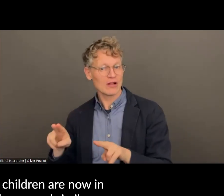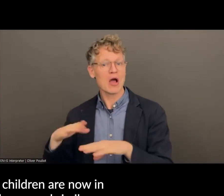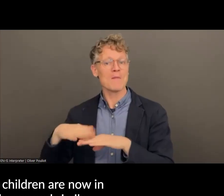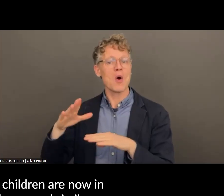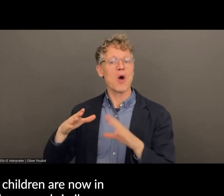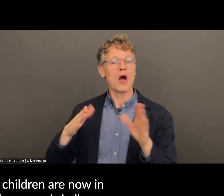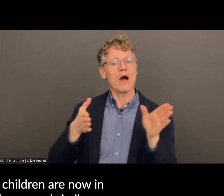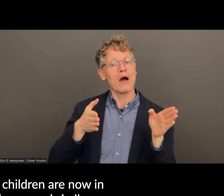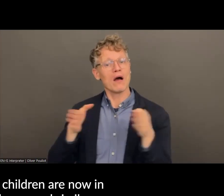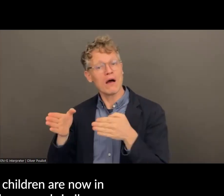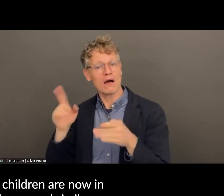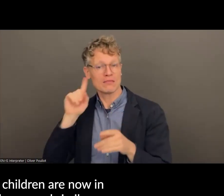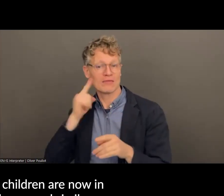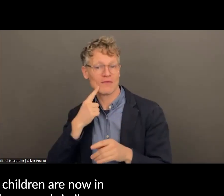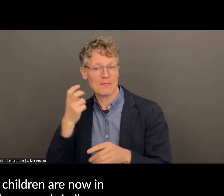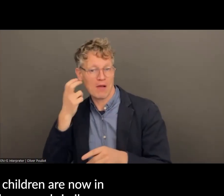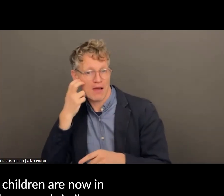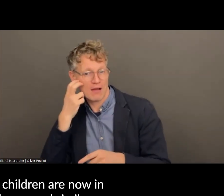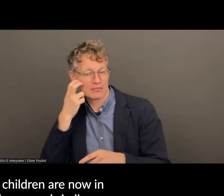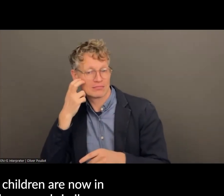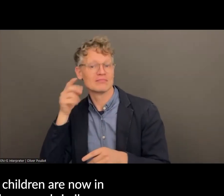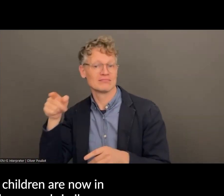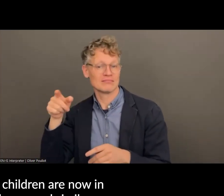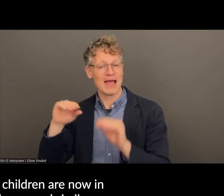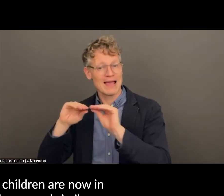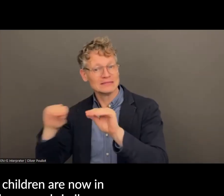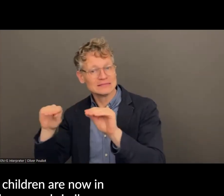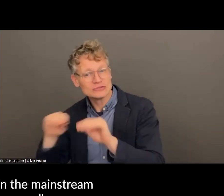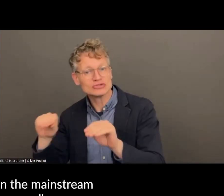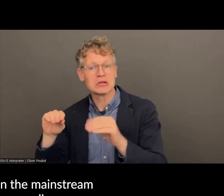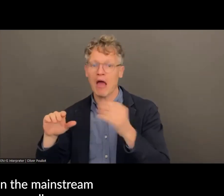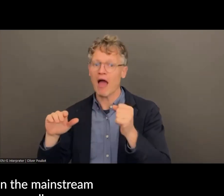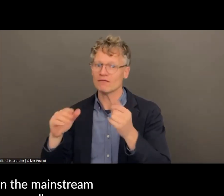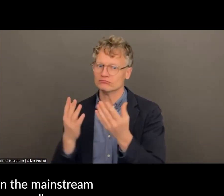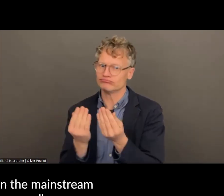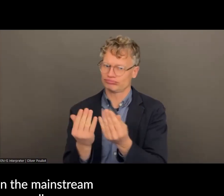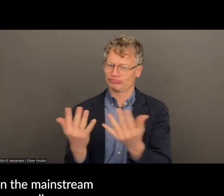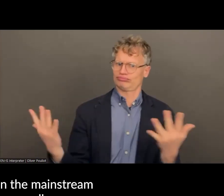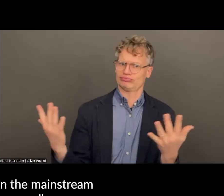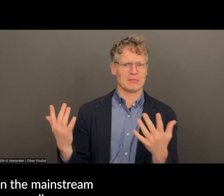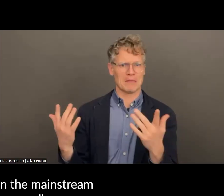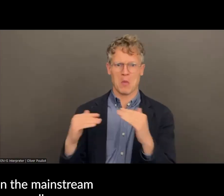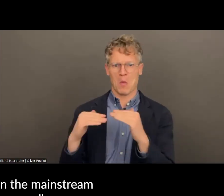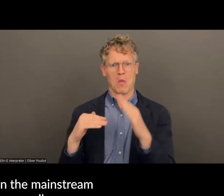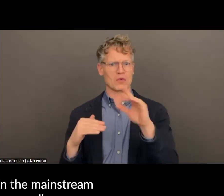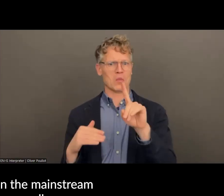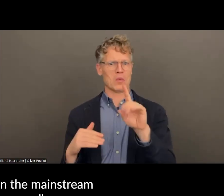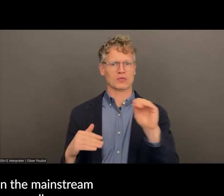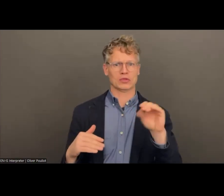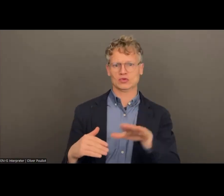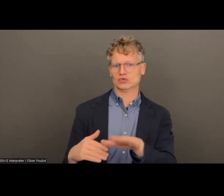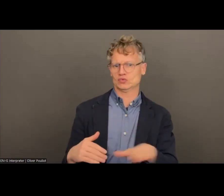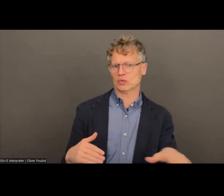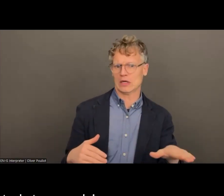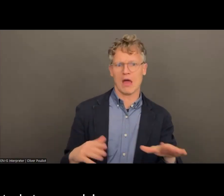And more than 100 children are now enrolled in resource classes, and similar children are now in the mainstream classroom as